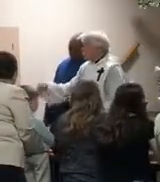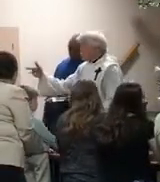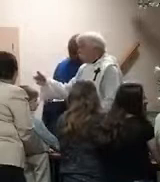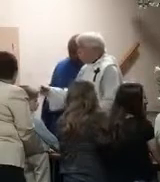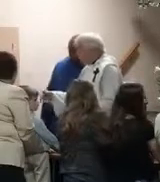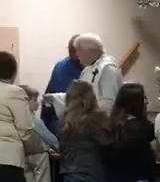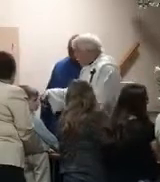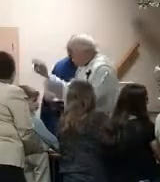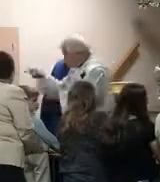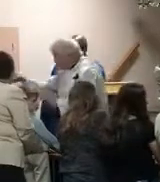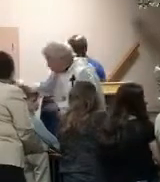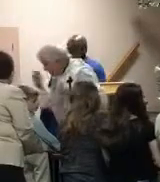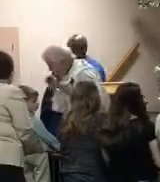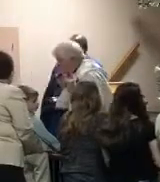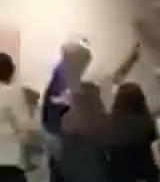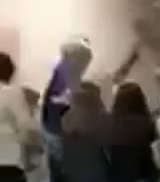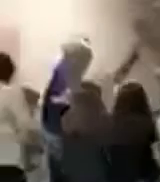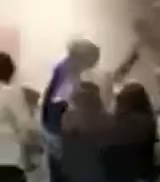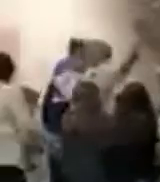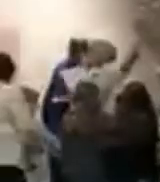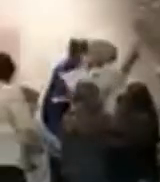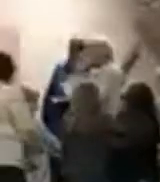I'll see what you're wanting. Jesus is risen.